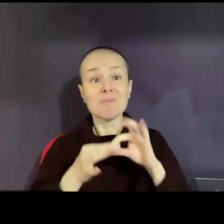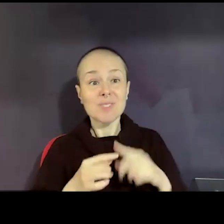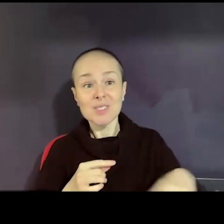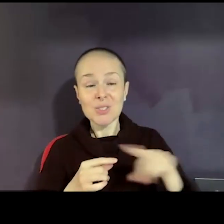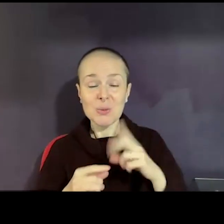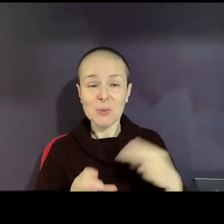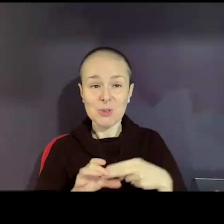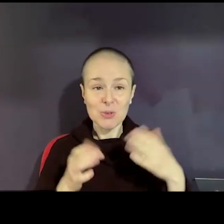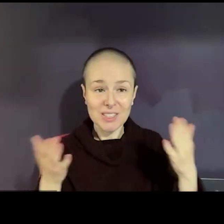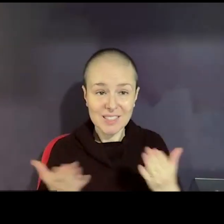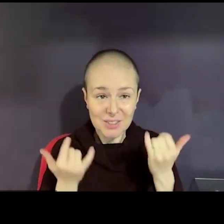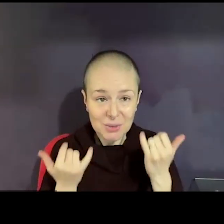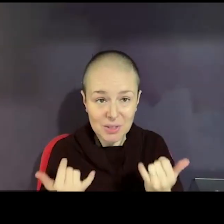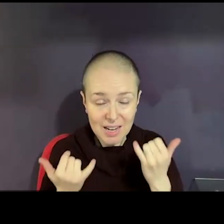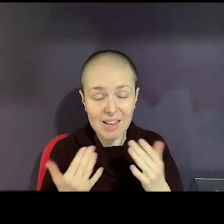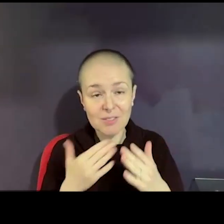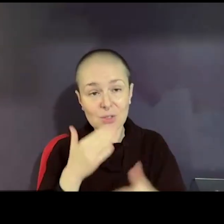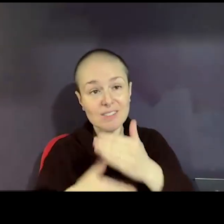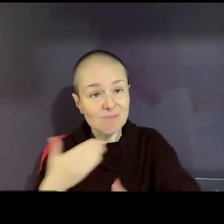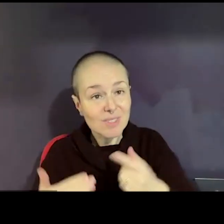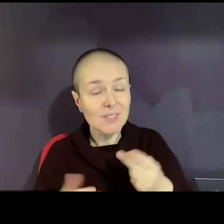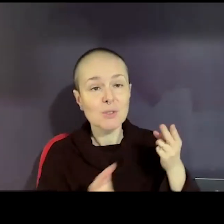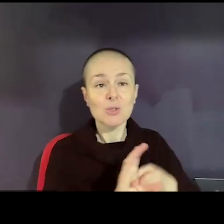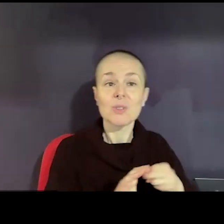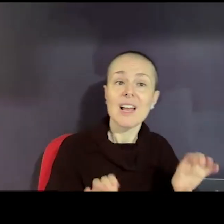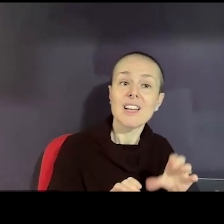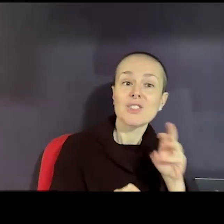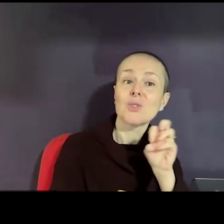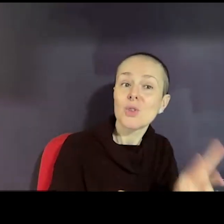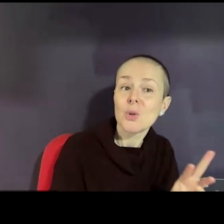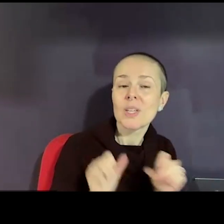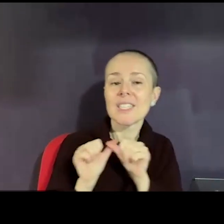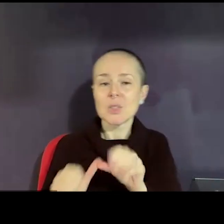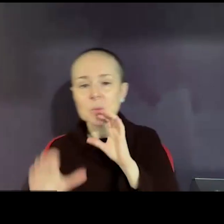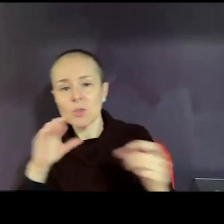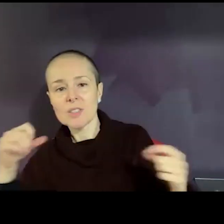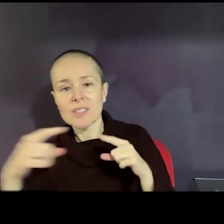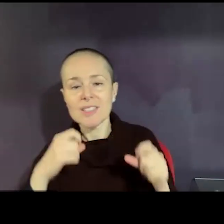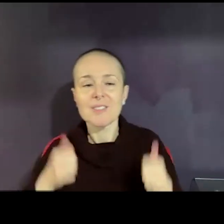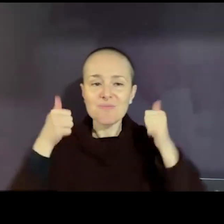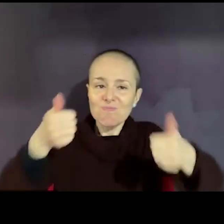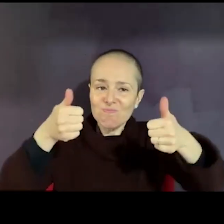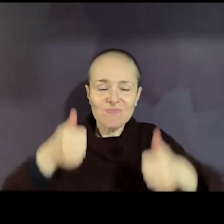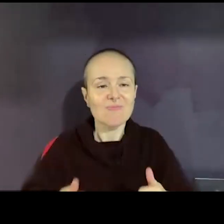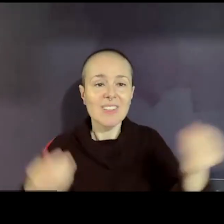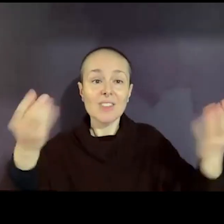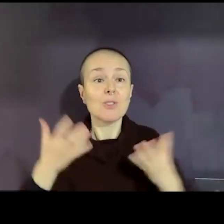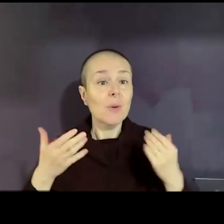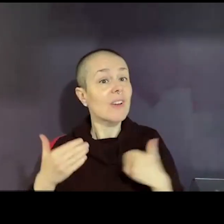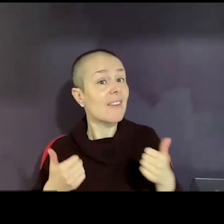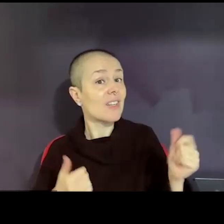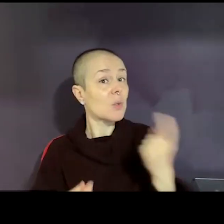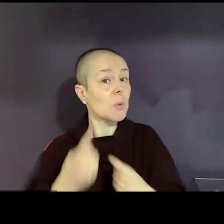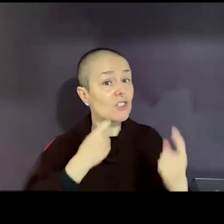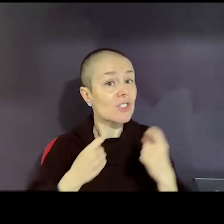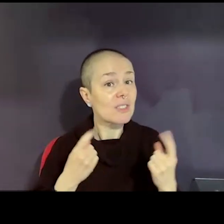this call as we move forward in the months, as you join the Action Crew, and as we continue to communicate. And yeah, let us know if you have any